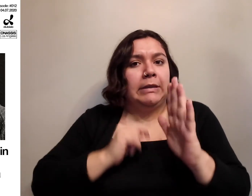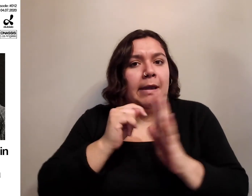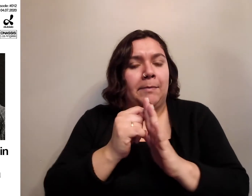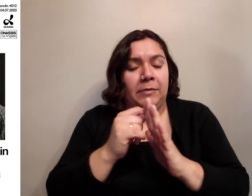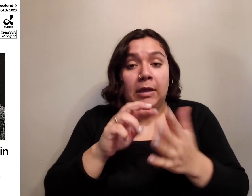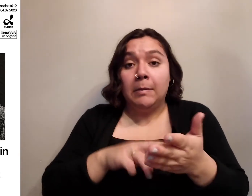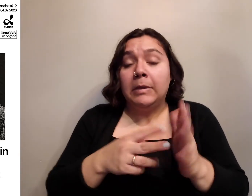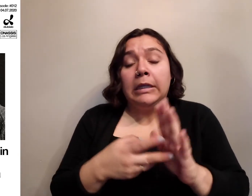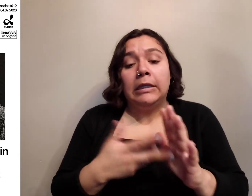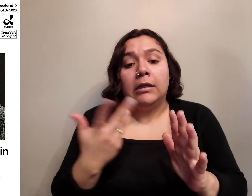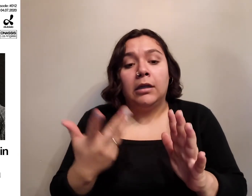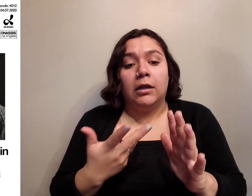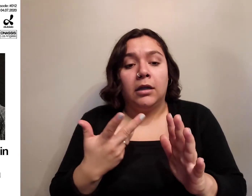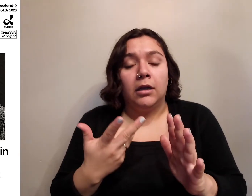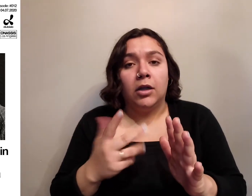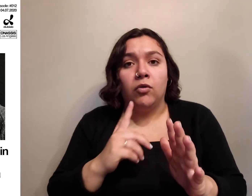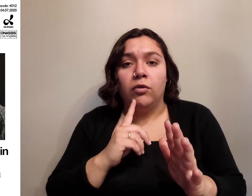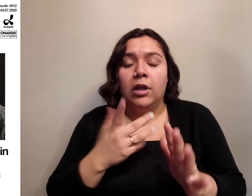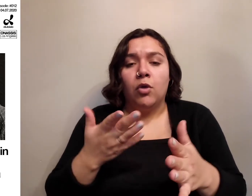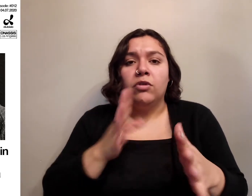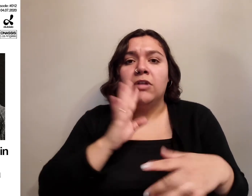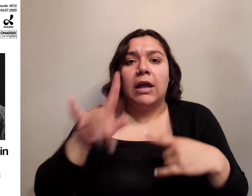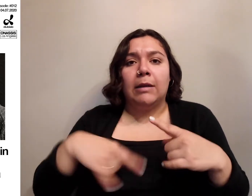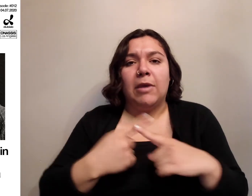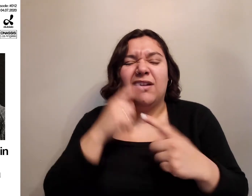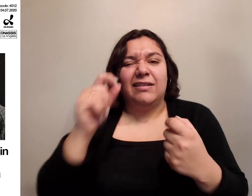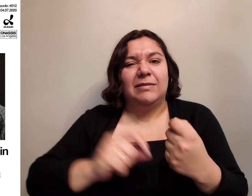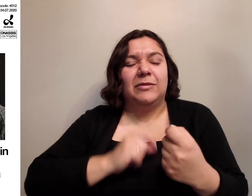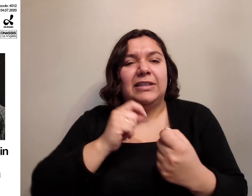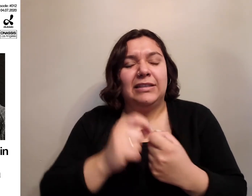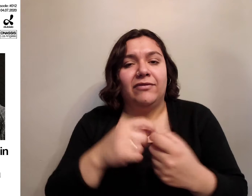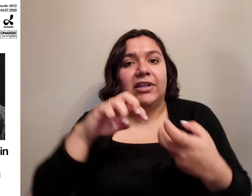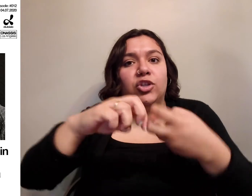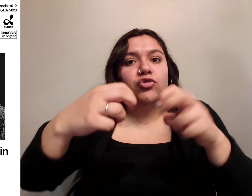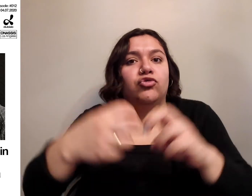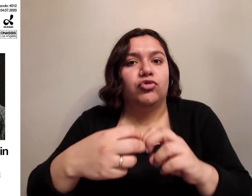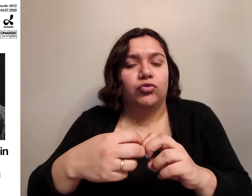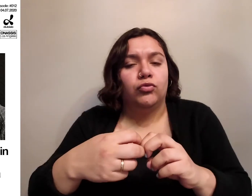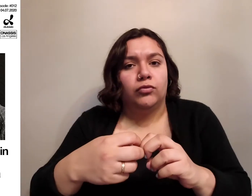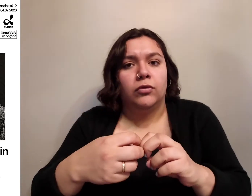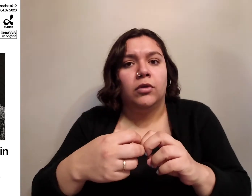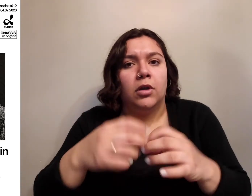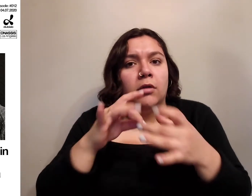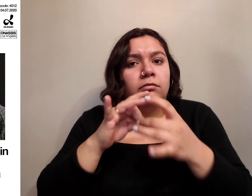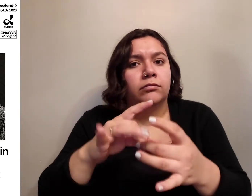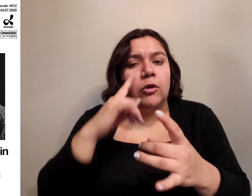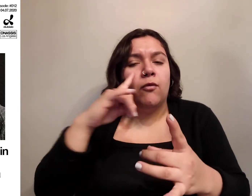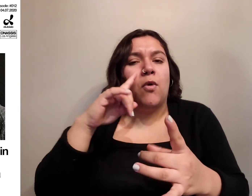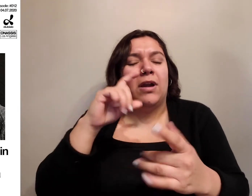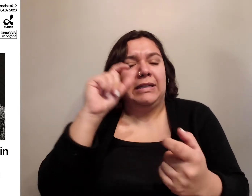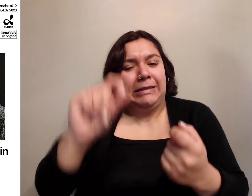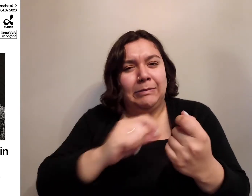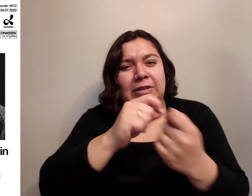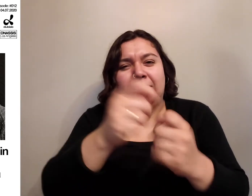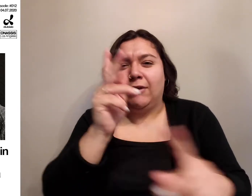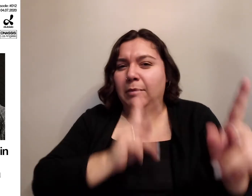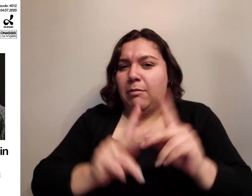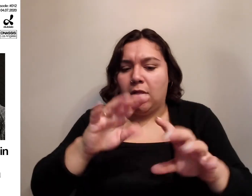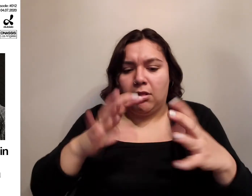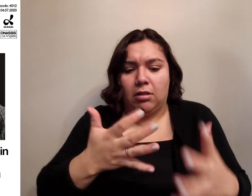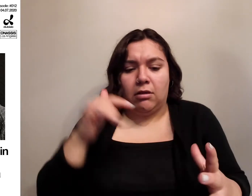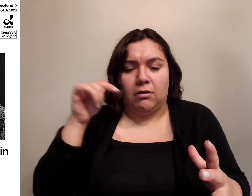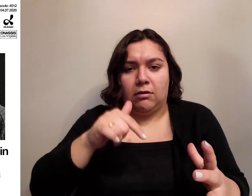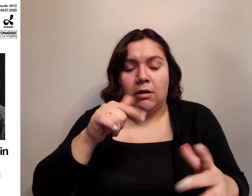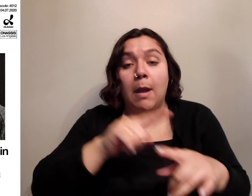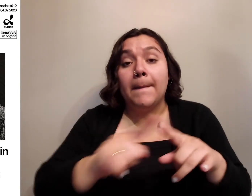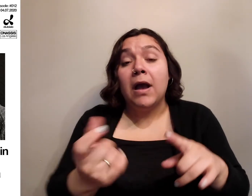a way to talk about it as a particular issue for particular people.